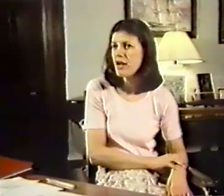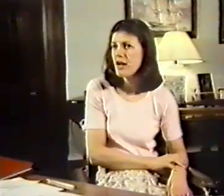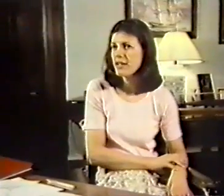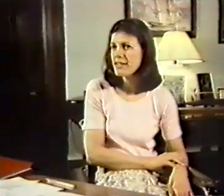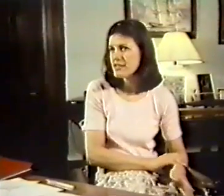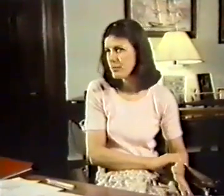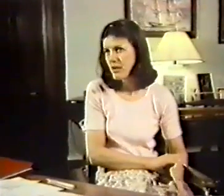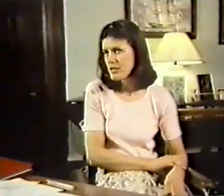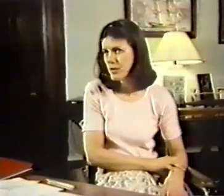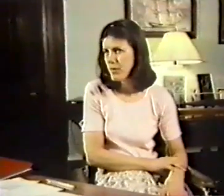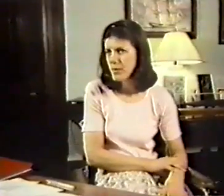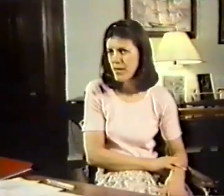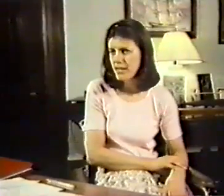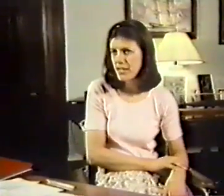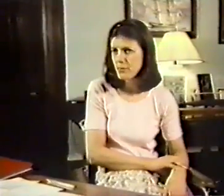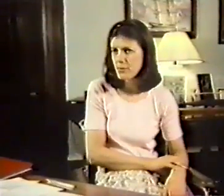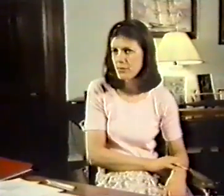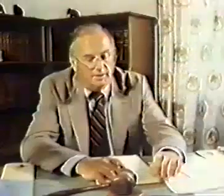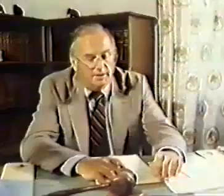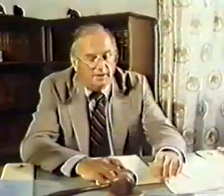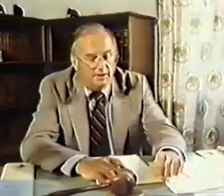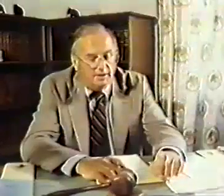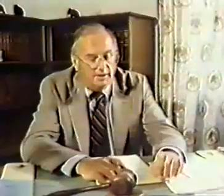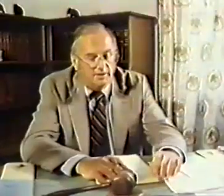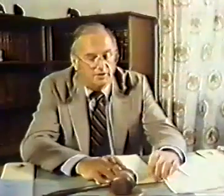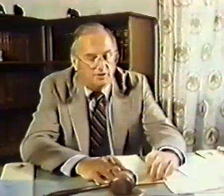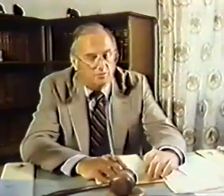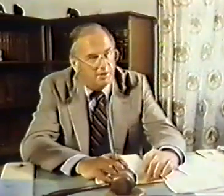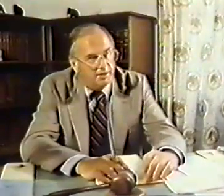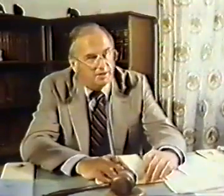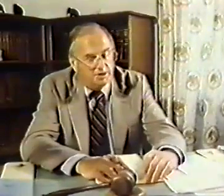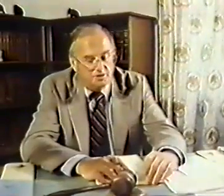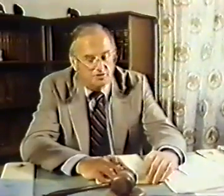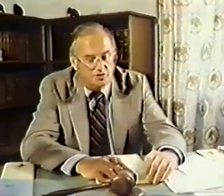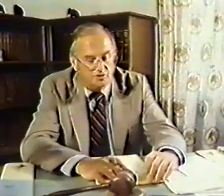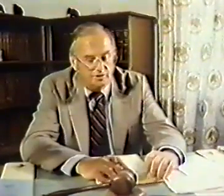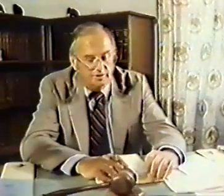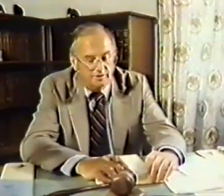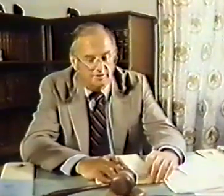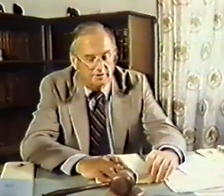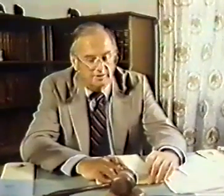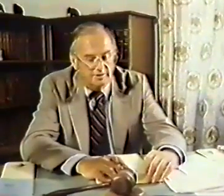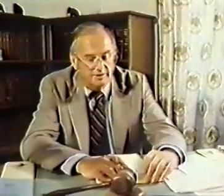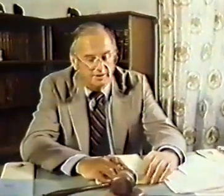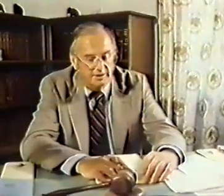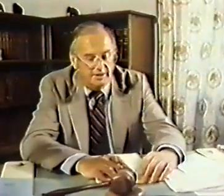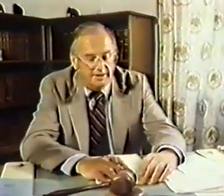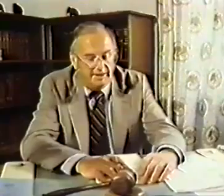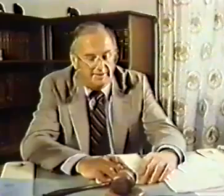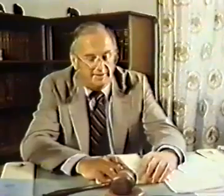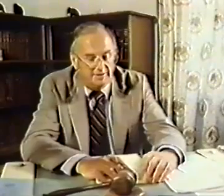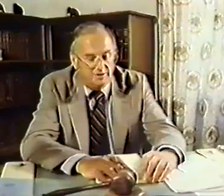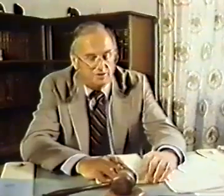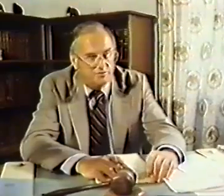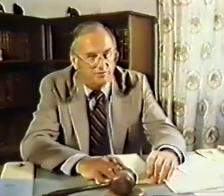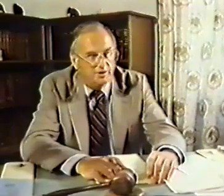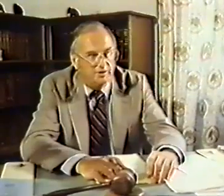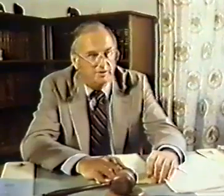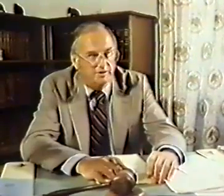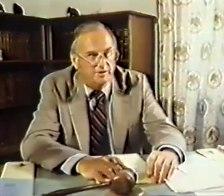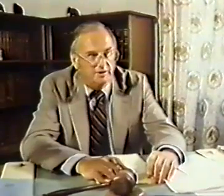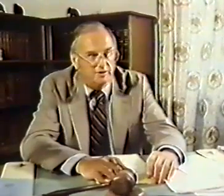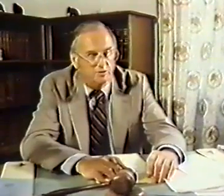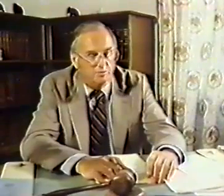public against the demands being made by handicapped people? I think there is a backlash in this country at anything that doesn't